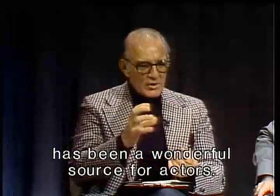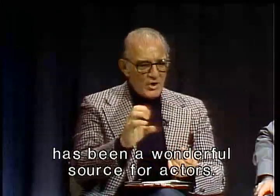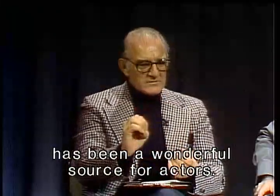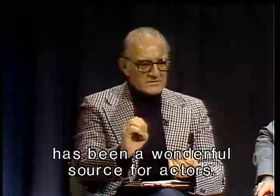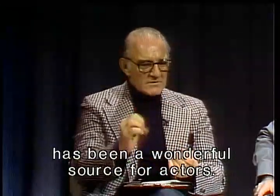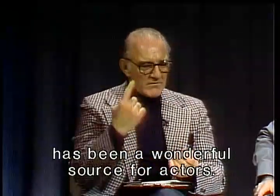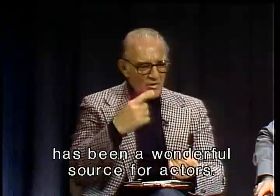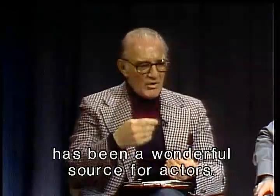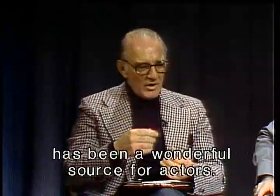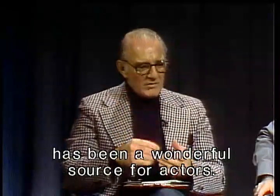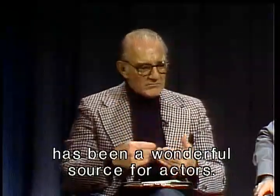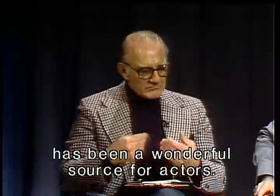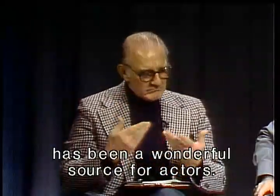source for